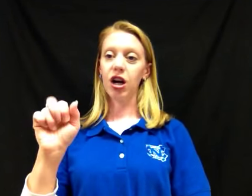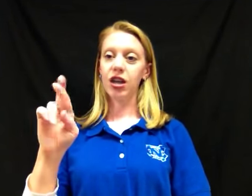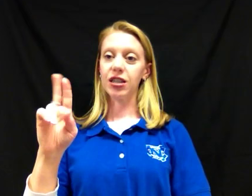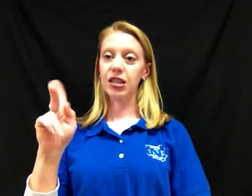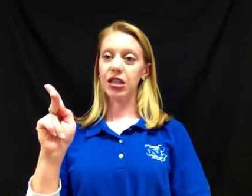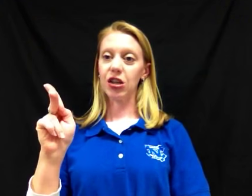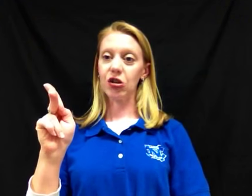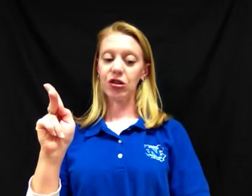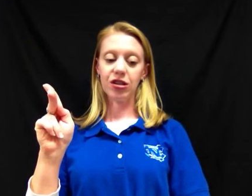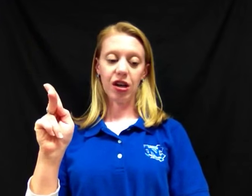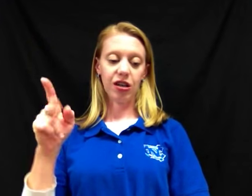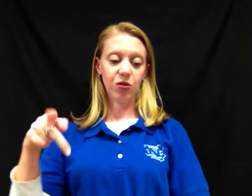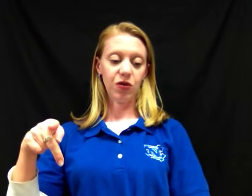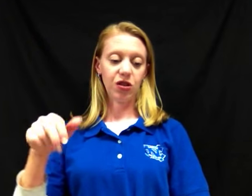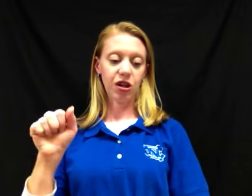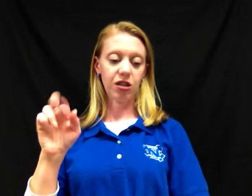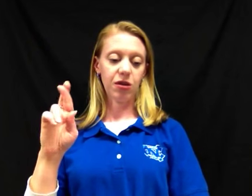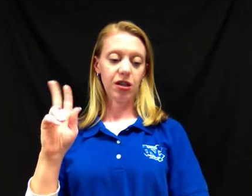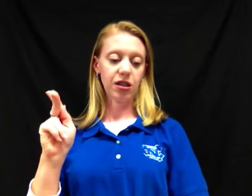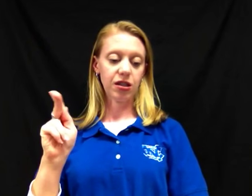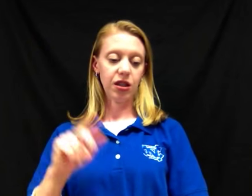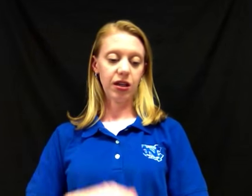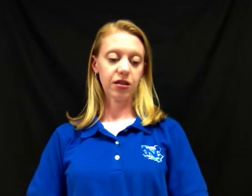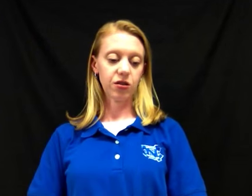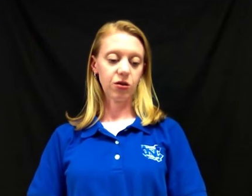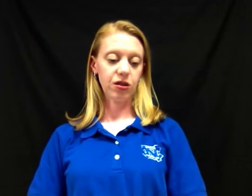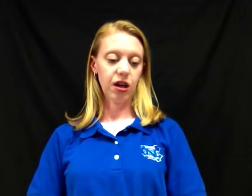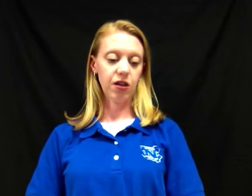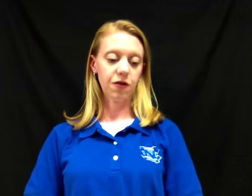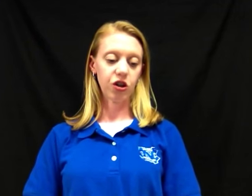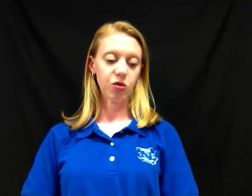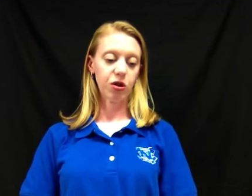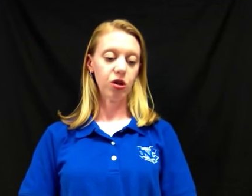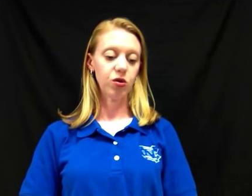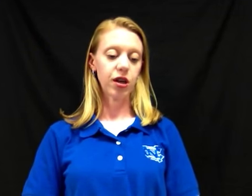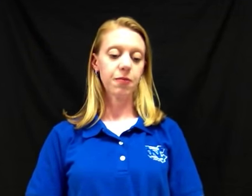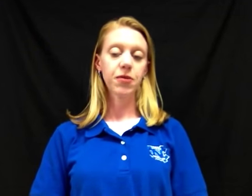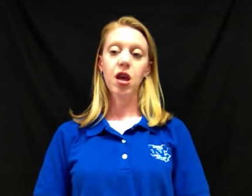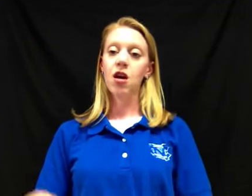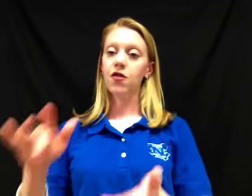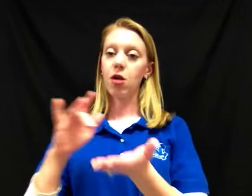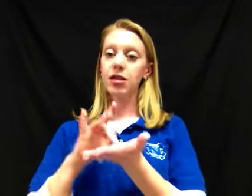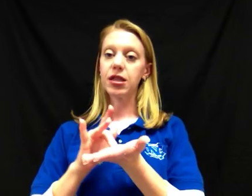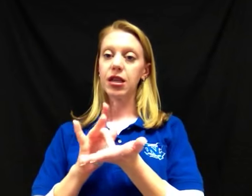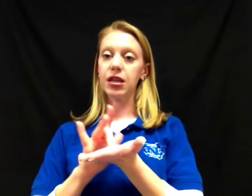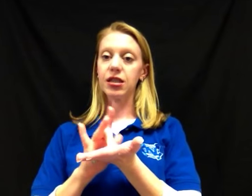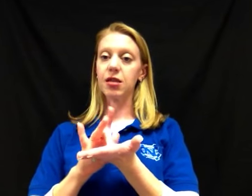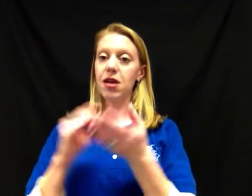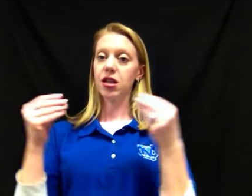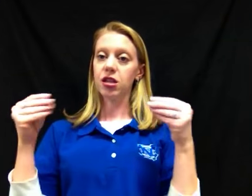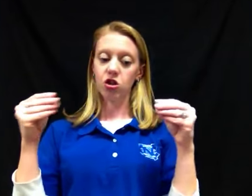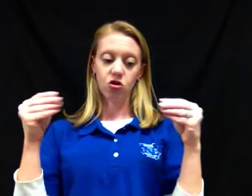Park is another sign that we've talked about. That's a lexical sign, a fingerspelled loan sign. Pharmacy is the medicine